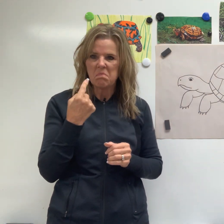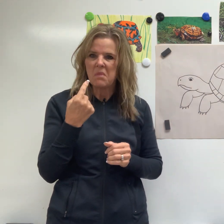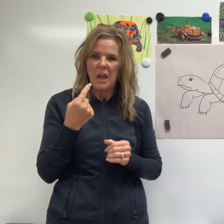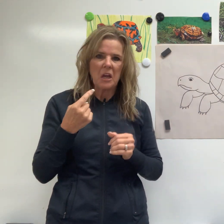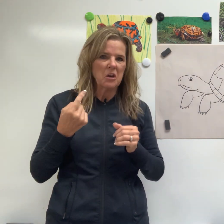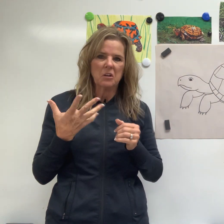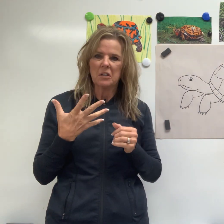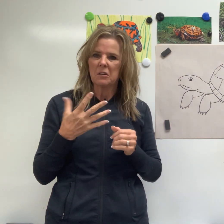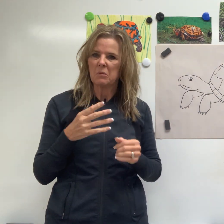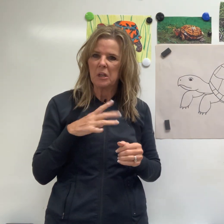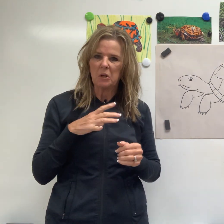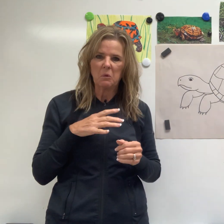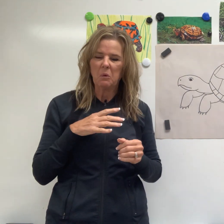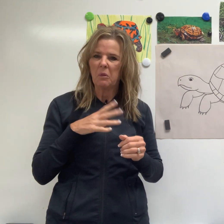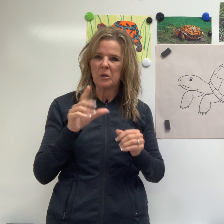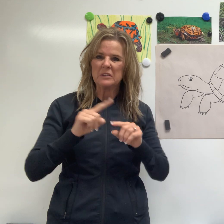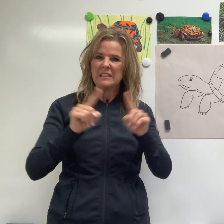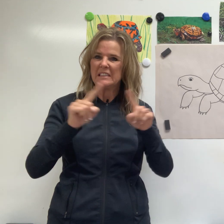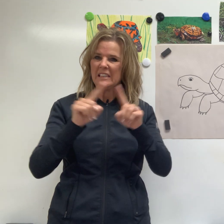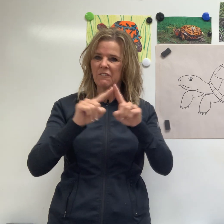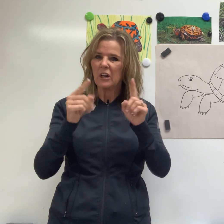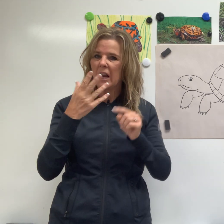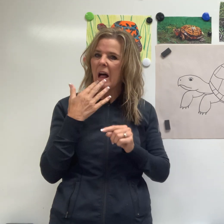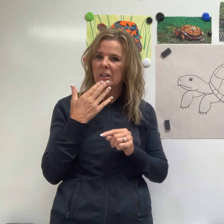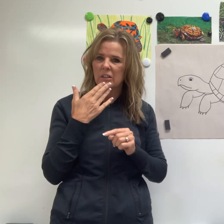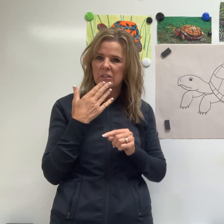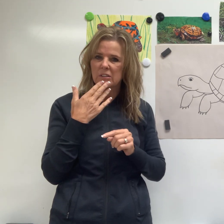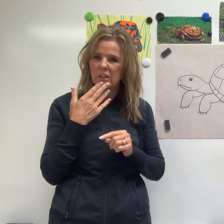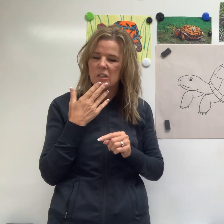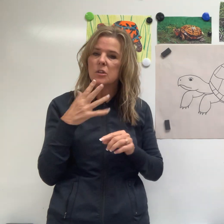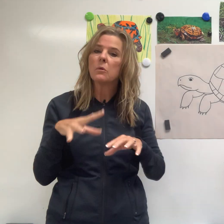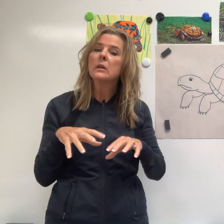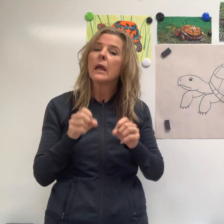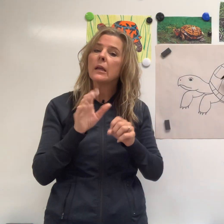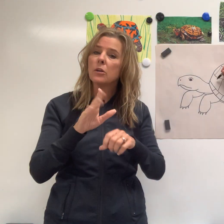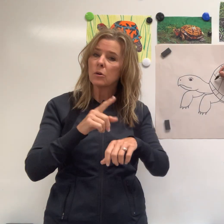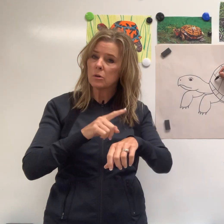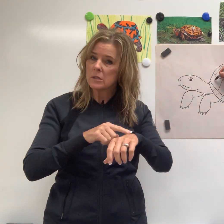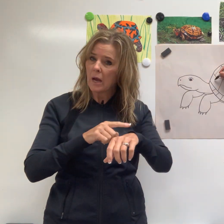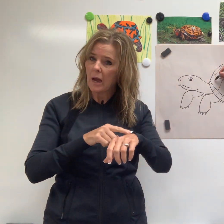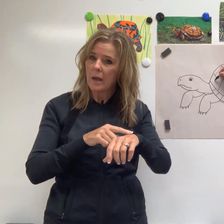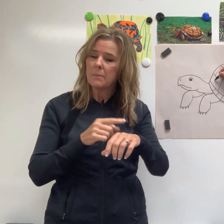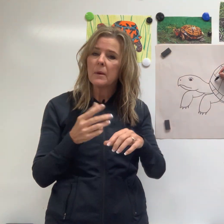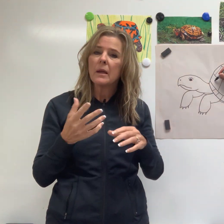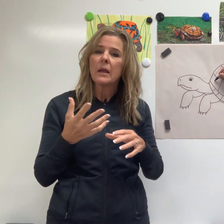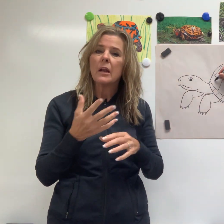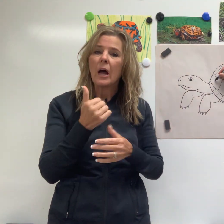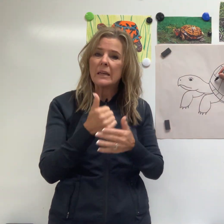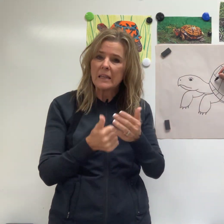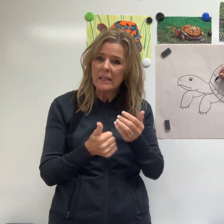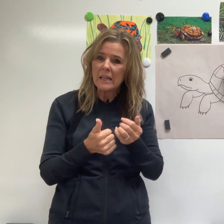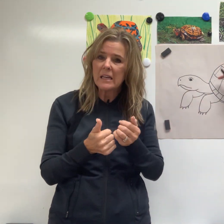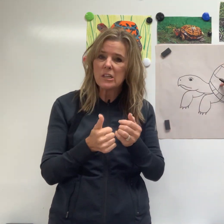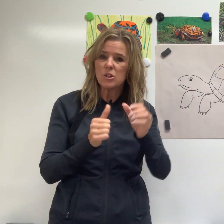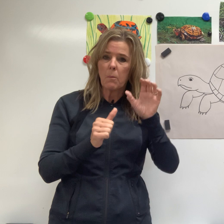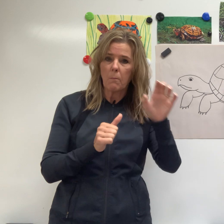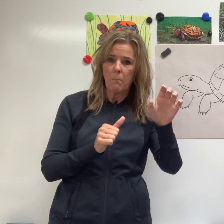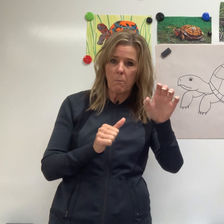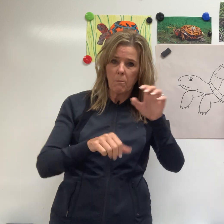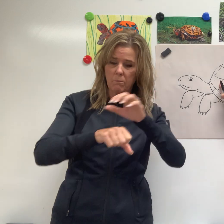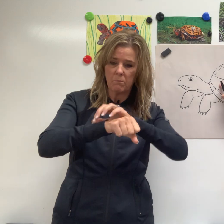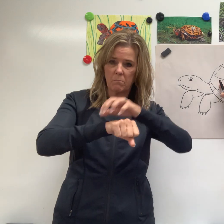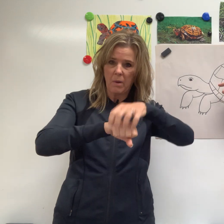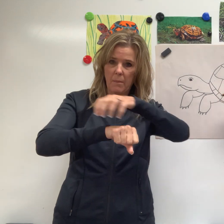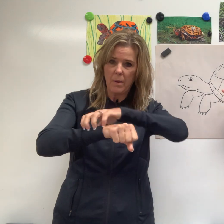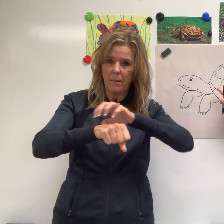on each one of their scoots. So I want you first graders to take your time, and I want you on each and every scoot, not one